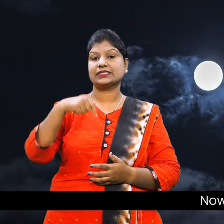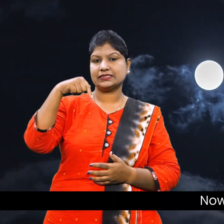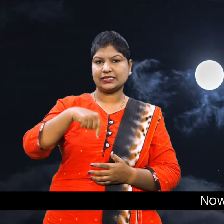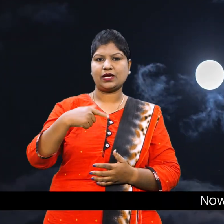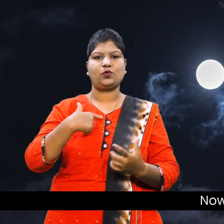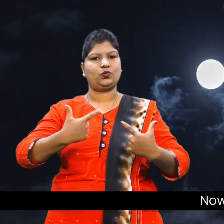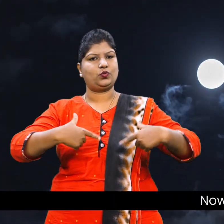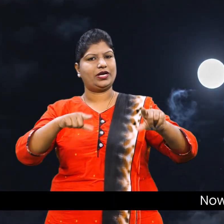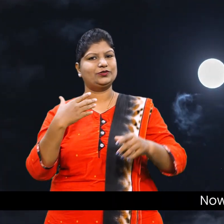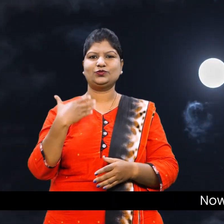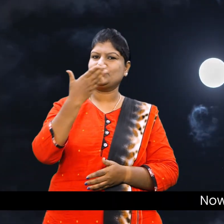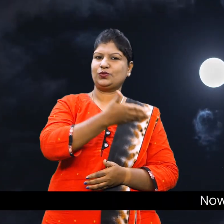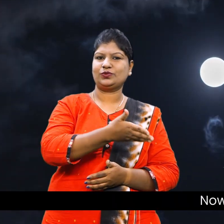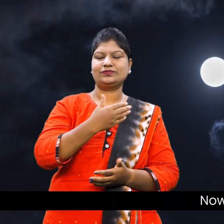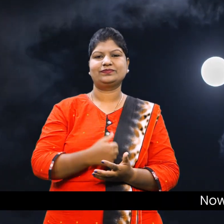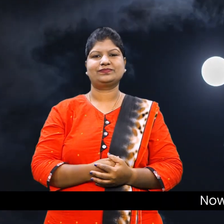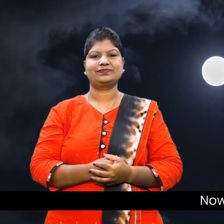Now let's go.